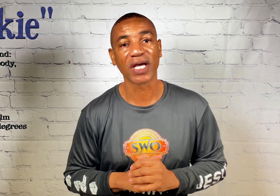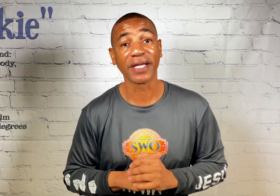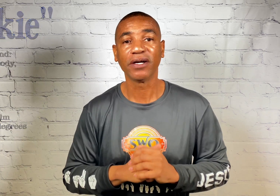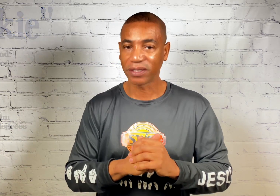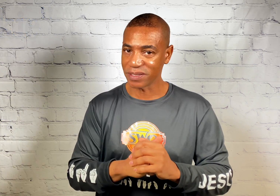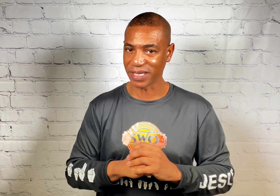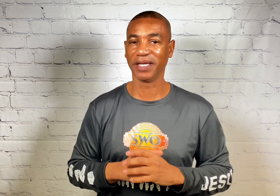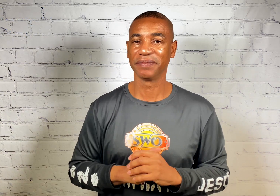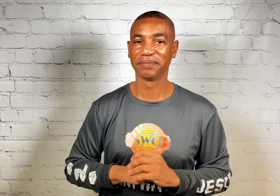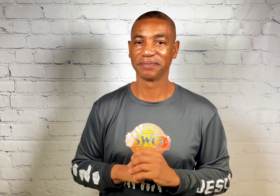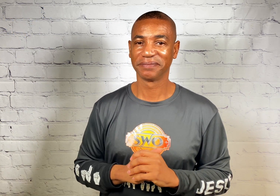sign cookie.